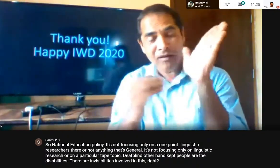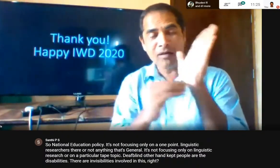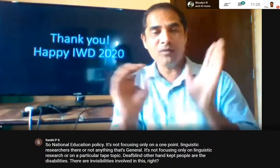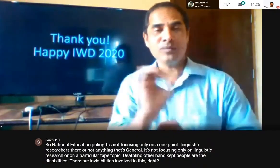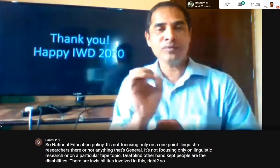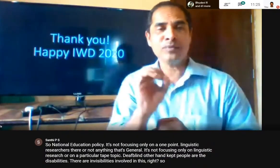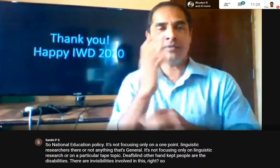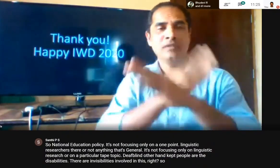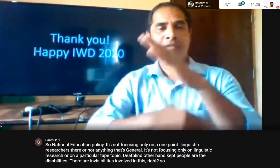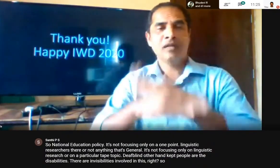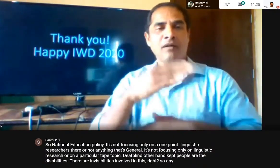NEP has every.